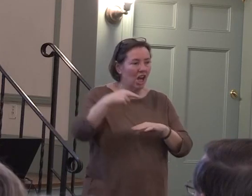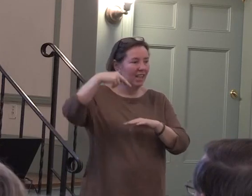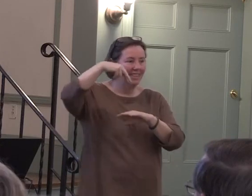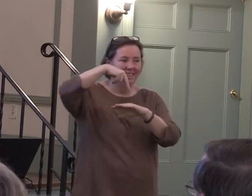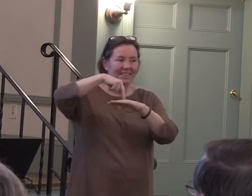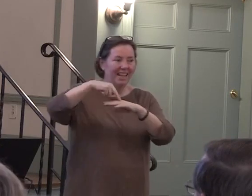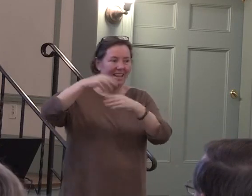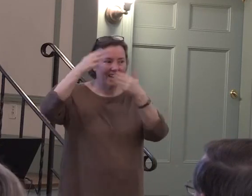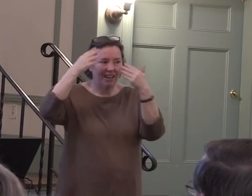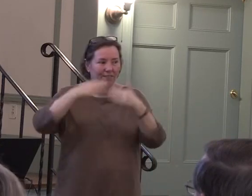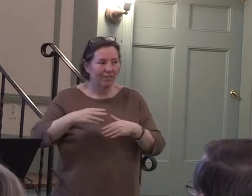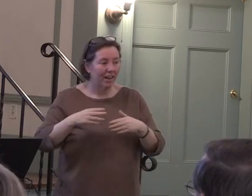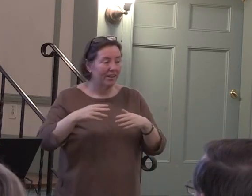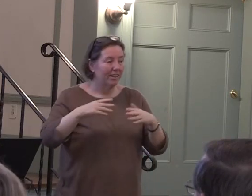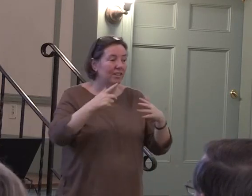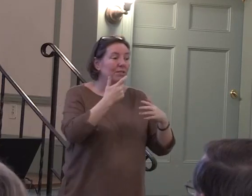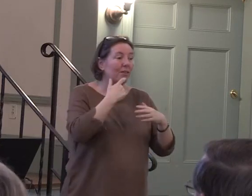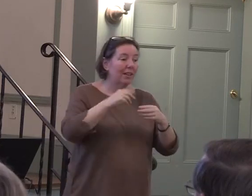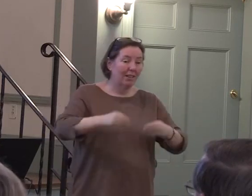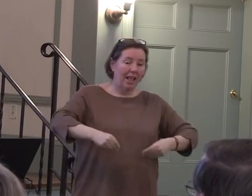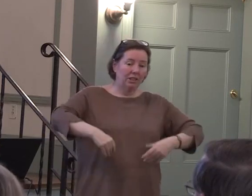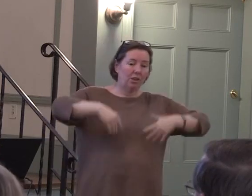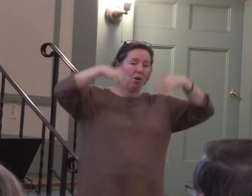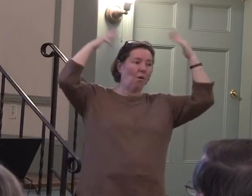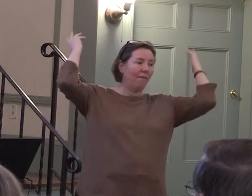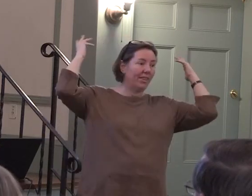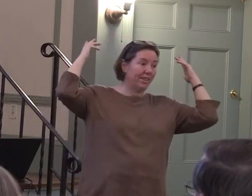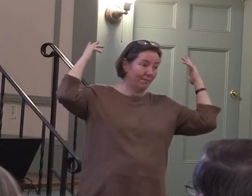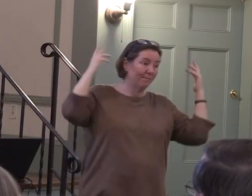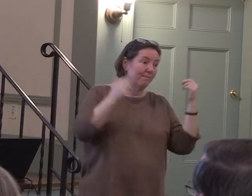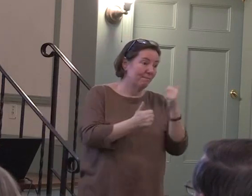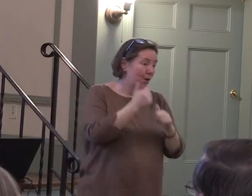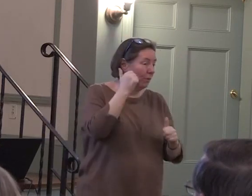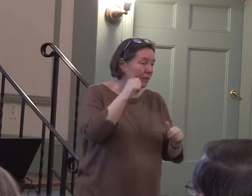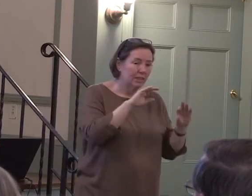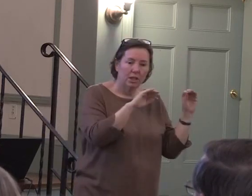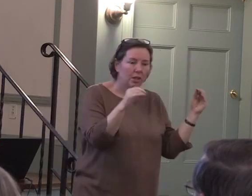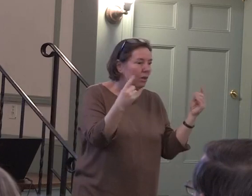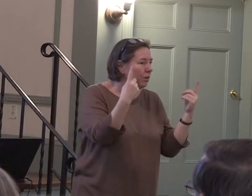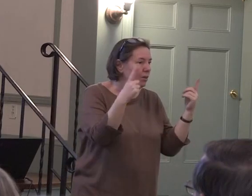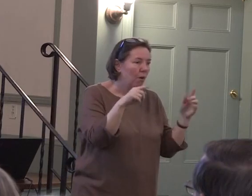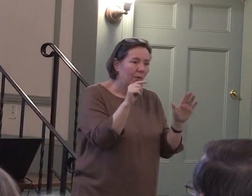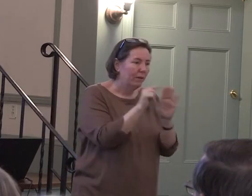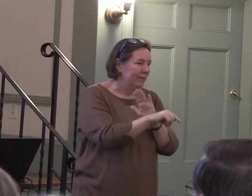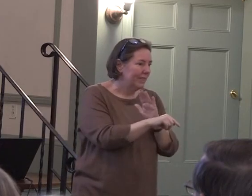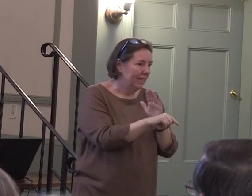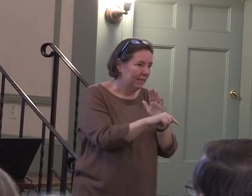glass blew right over them. Not one person was cut.